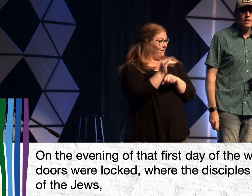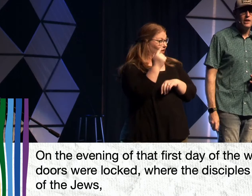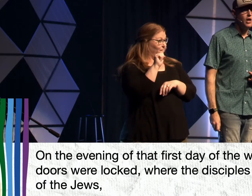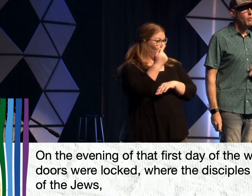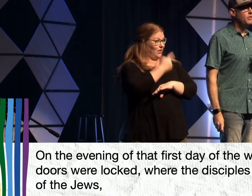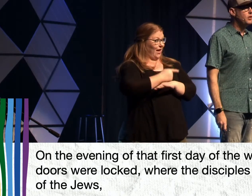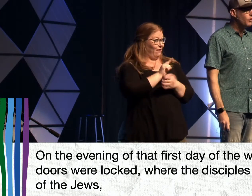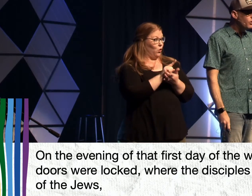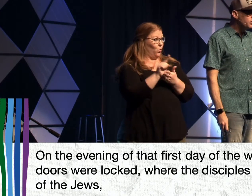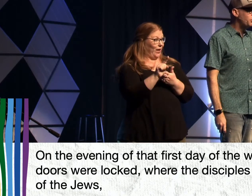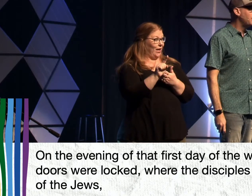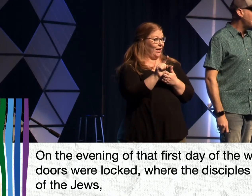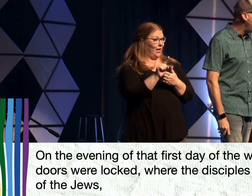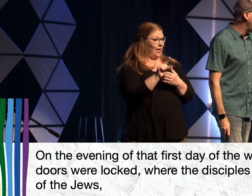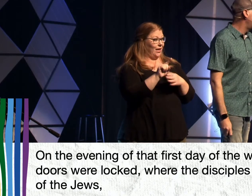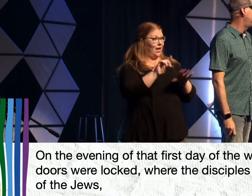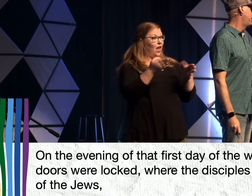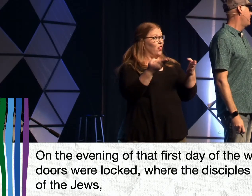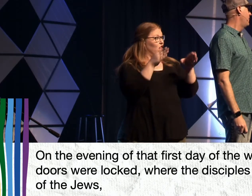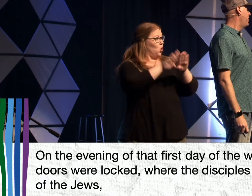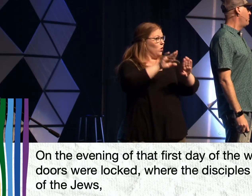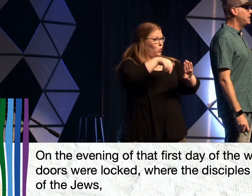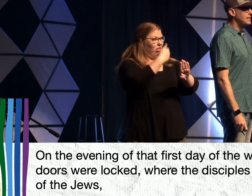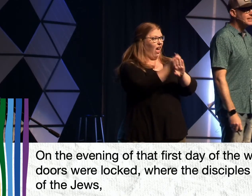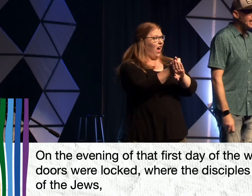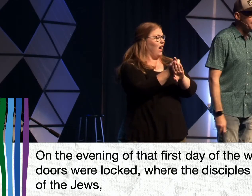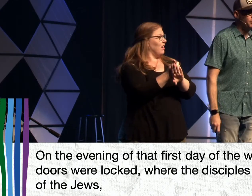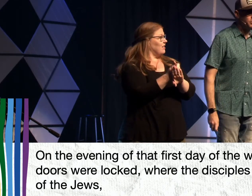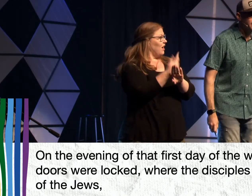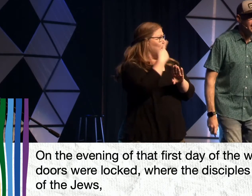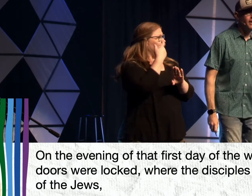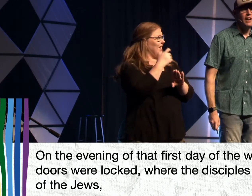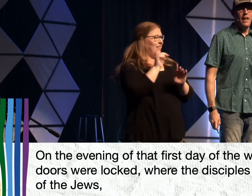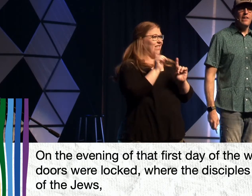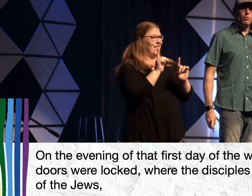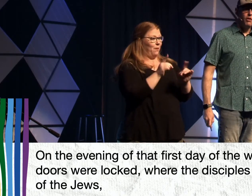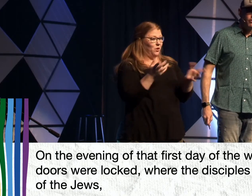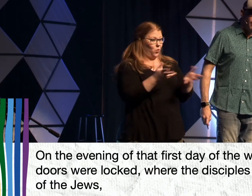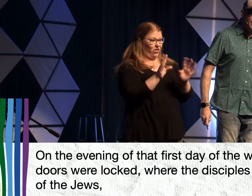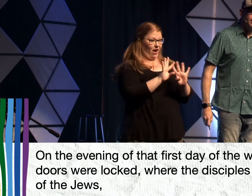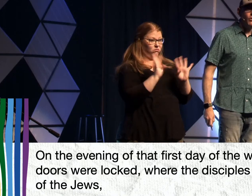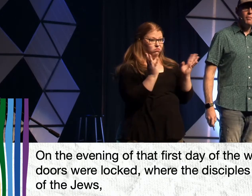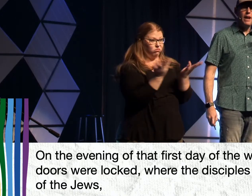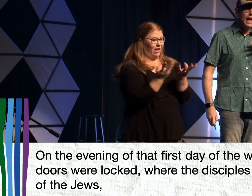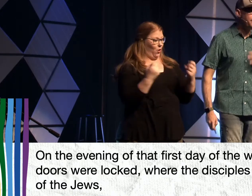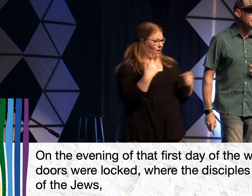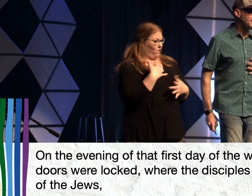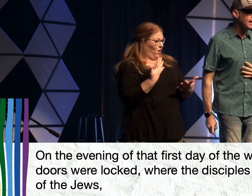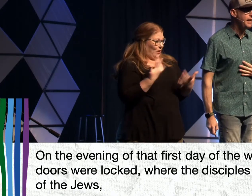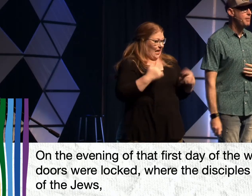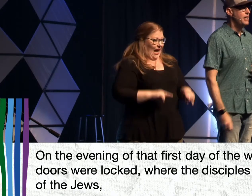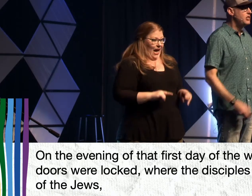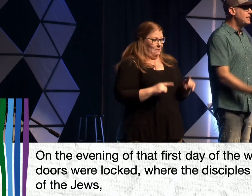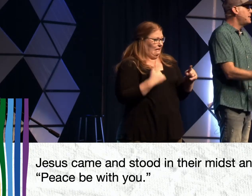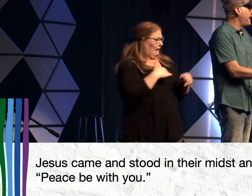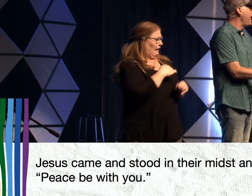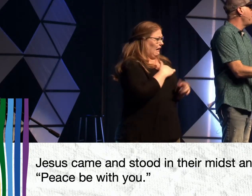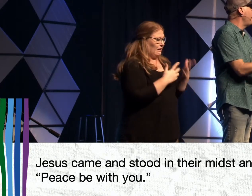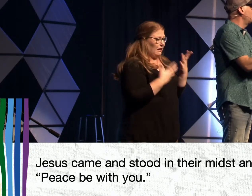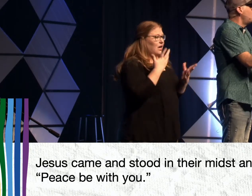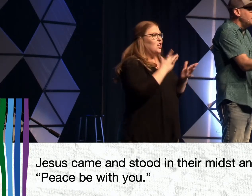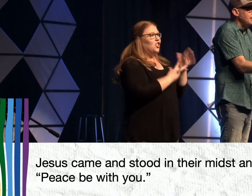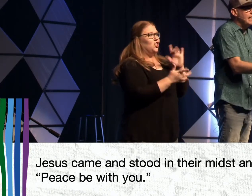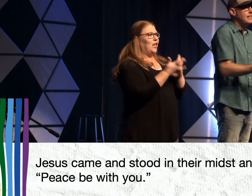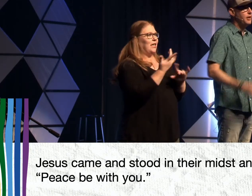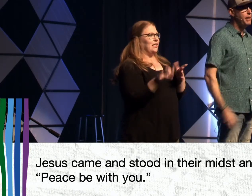of the week, when the doors were locked, because the disciples were there and they were afraid of what might happen to them, Jesus came